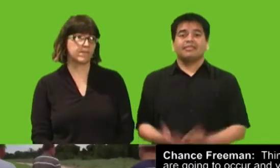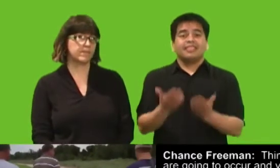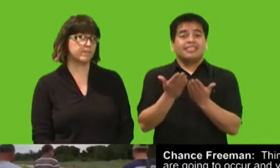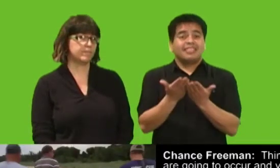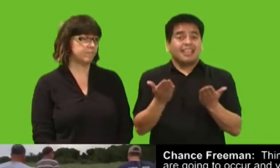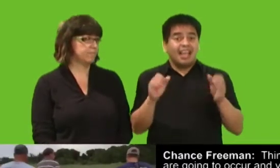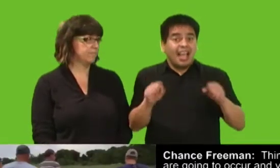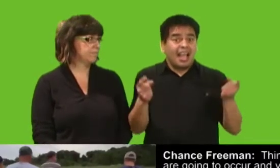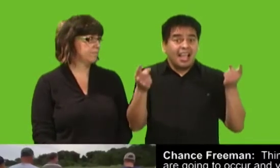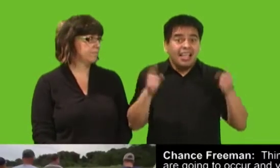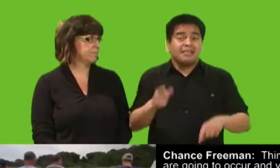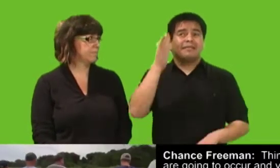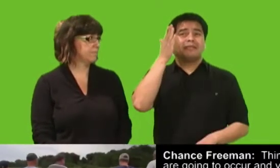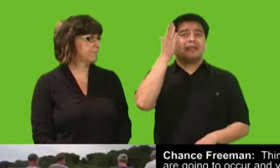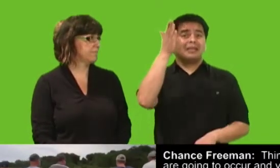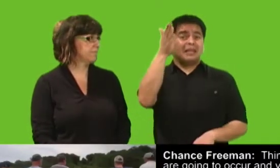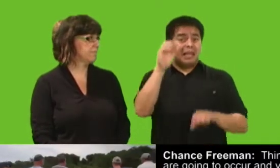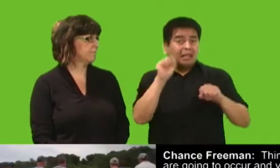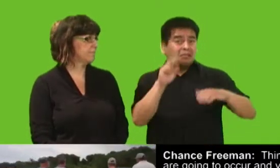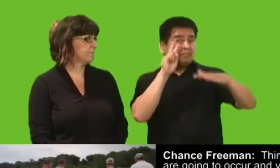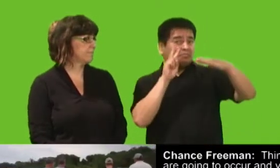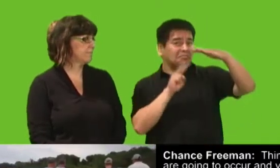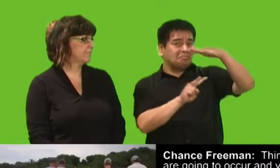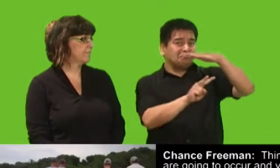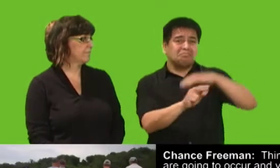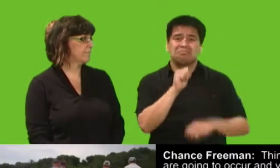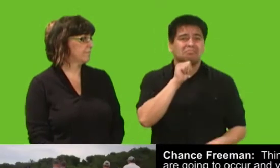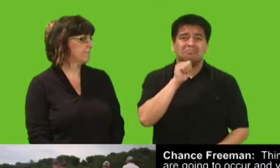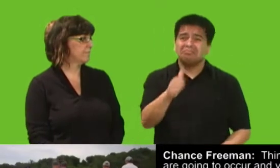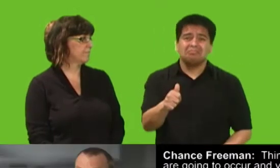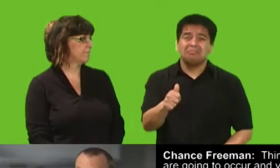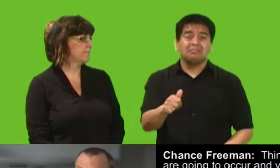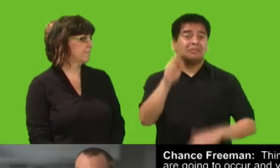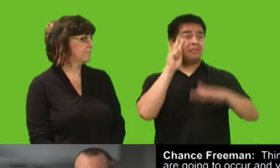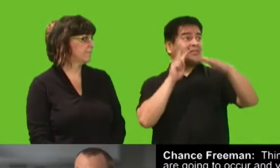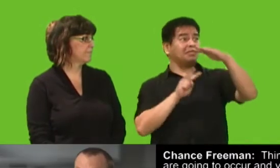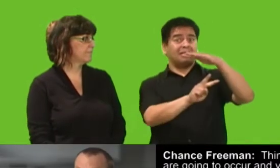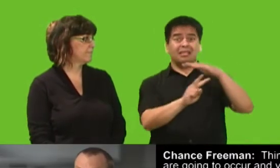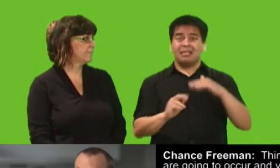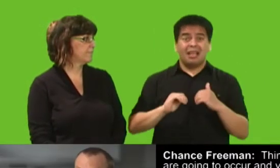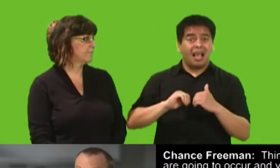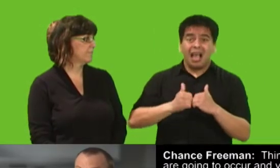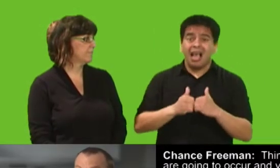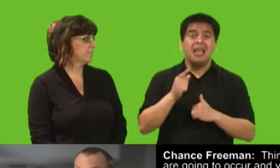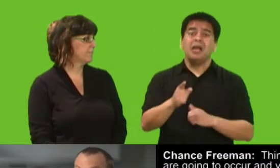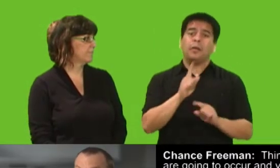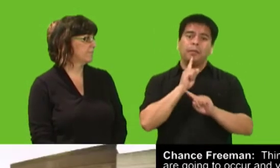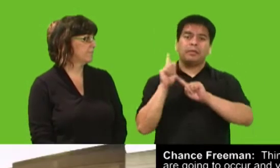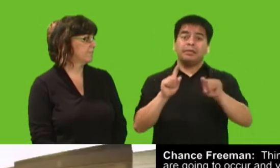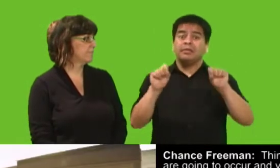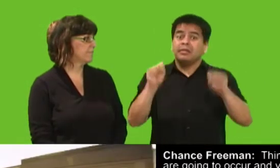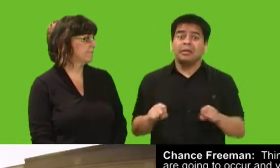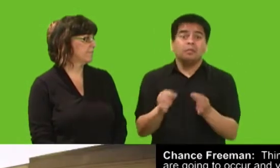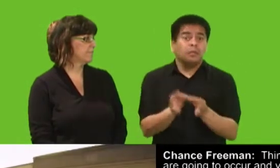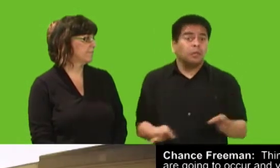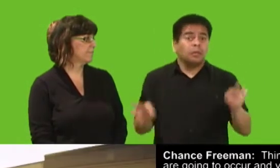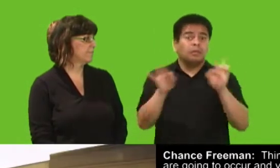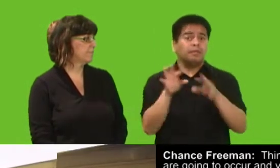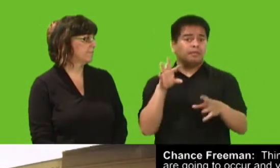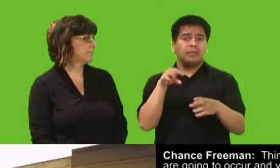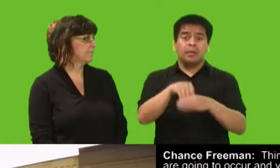Things are going to occur, and you can't predict the future. But what you can predict is how you respond during an